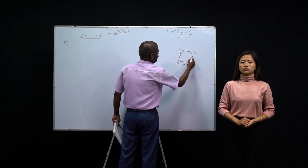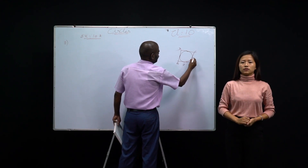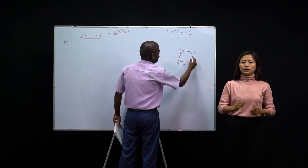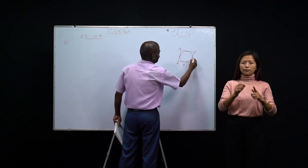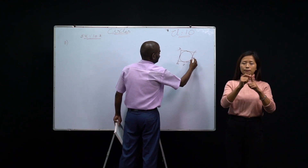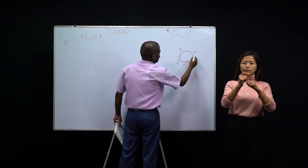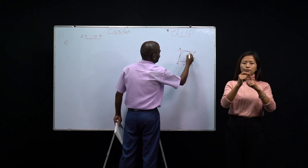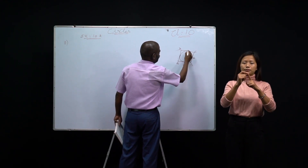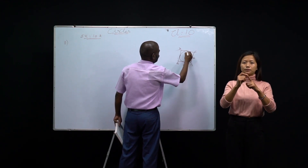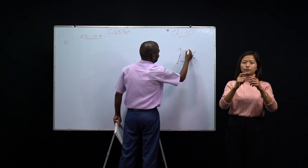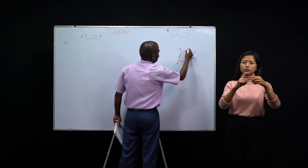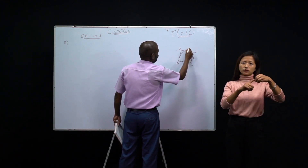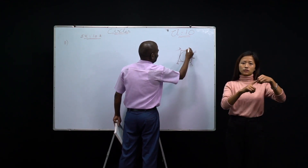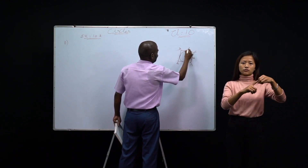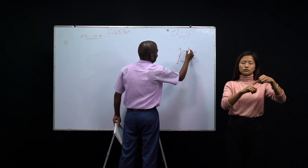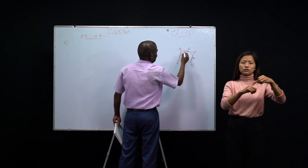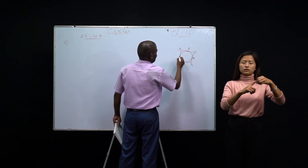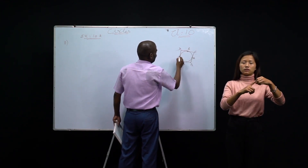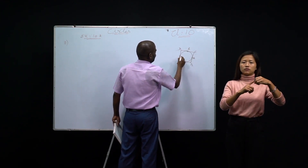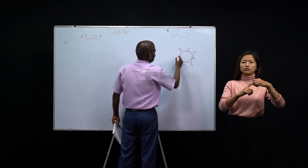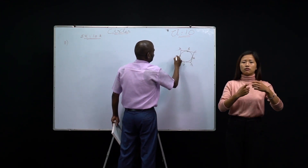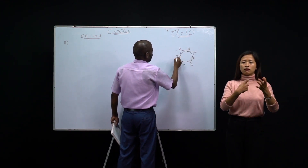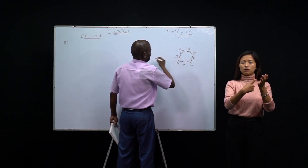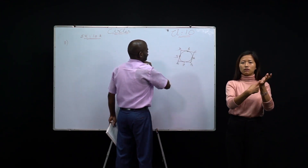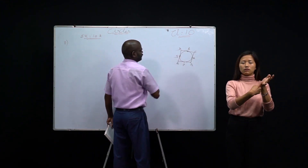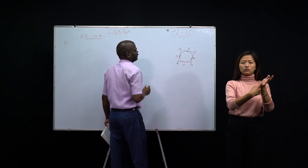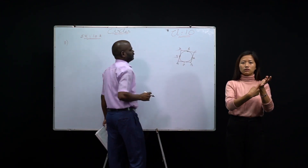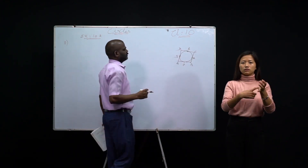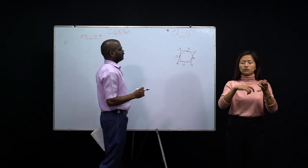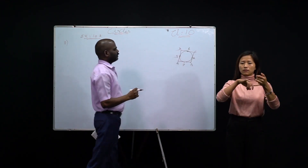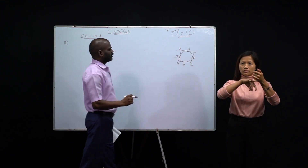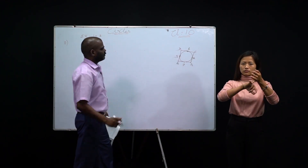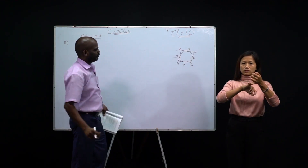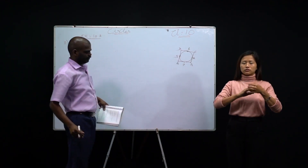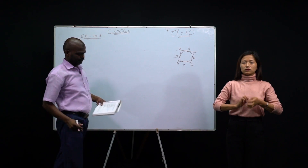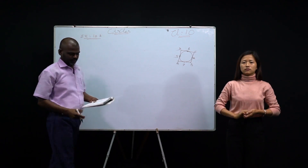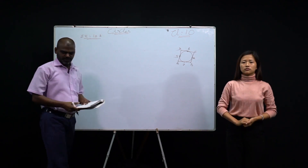P, Q, R, S.